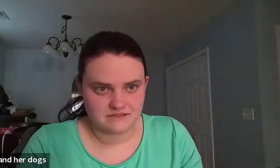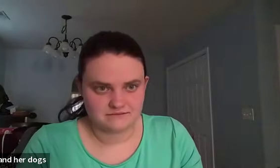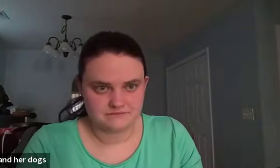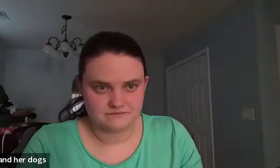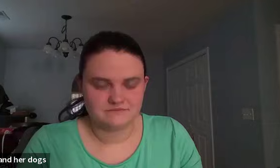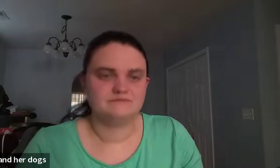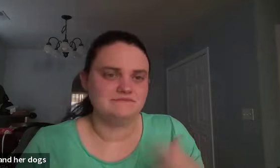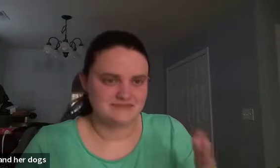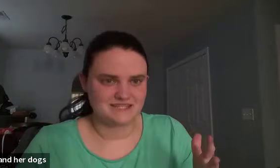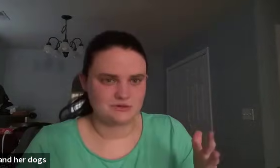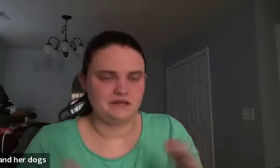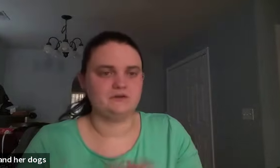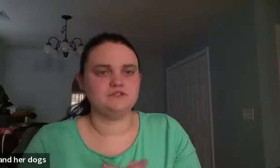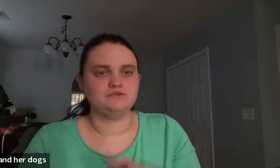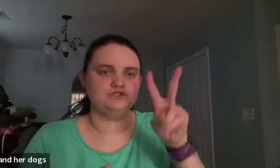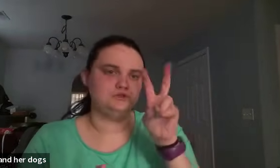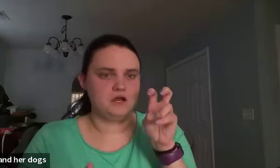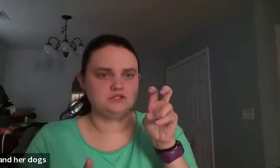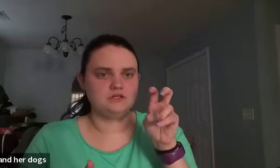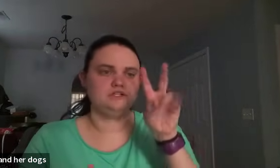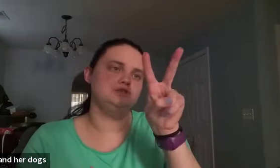257,000. That sort of deal. So